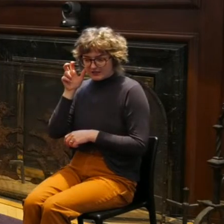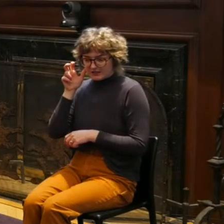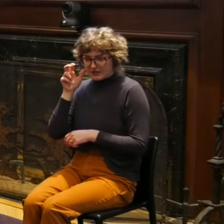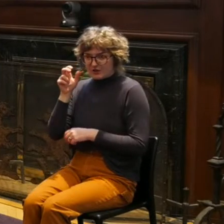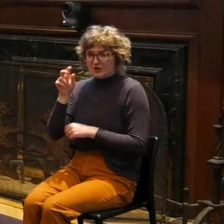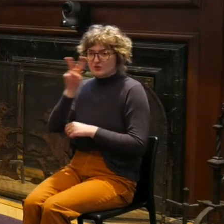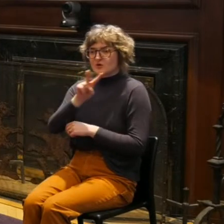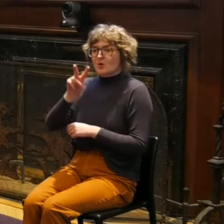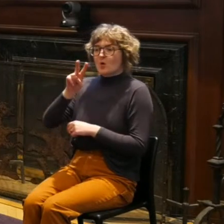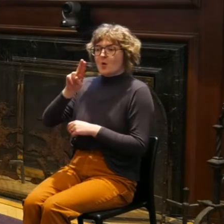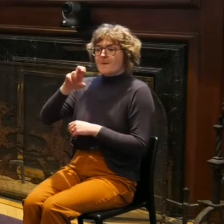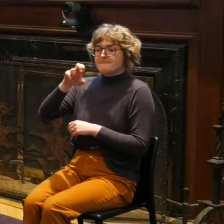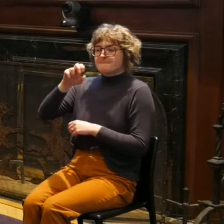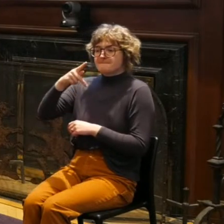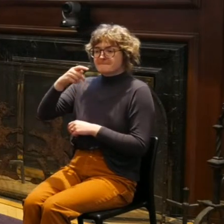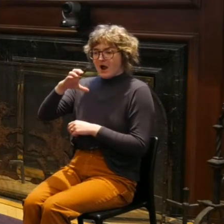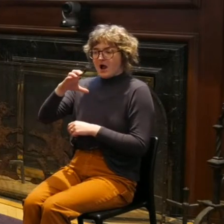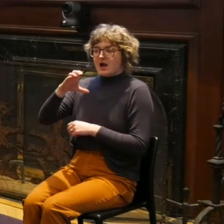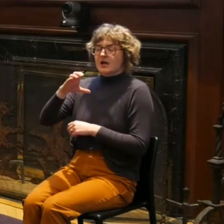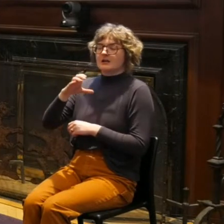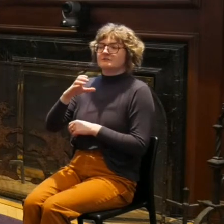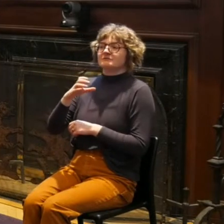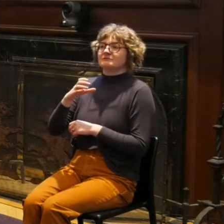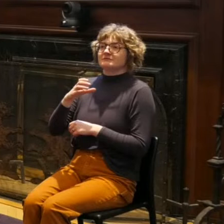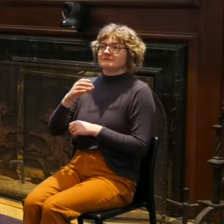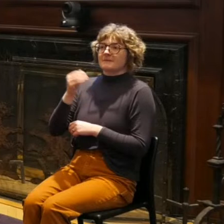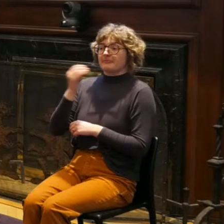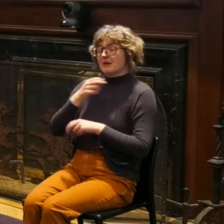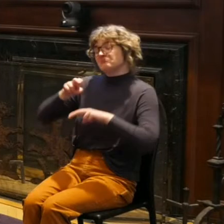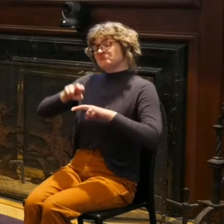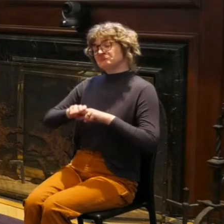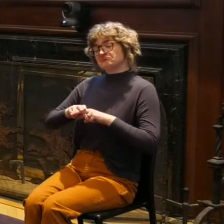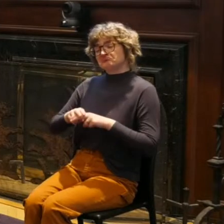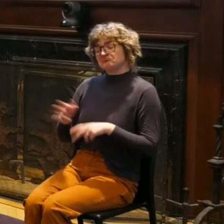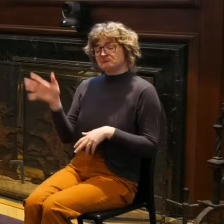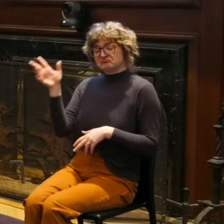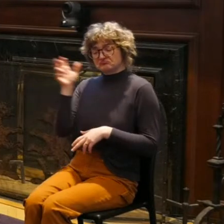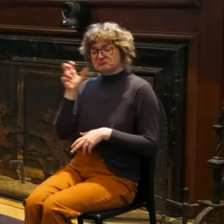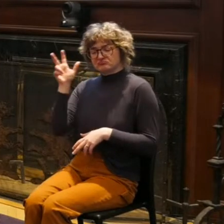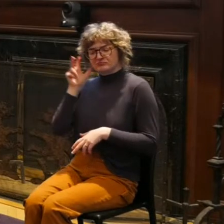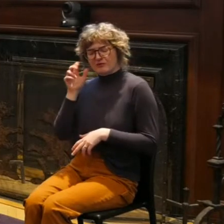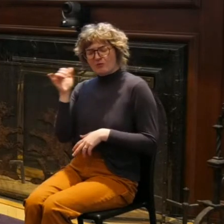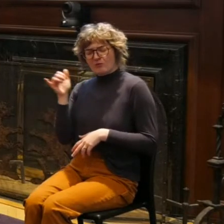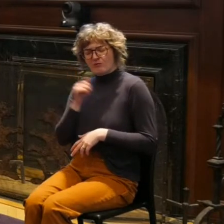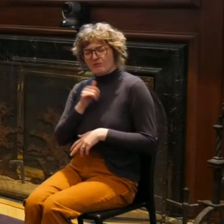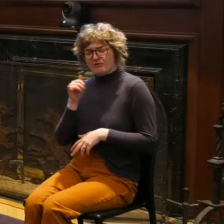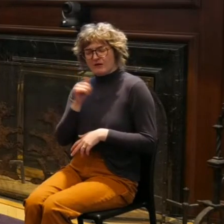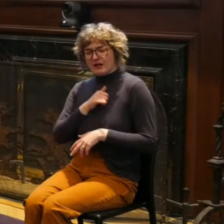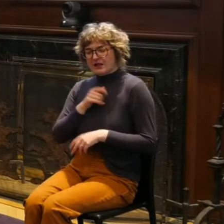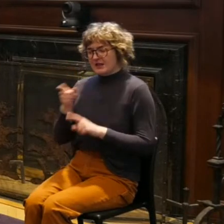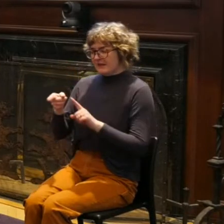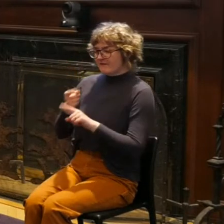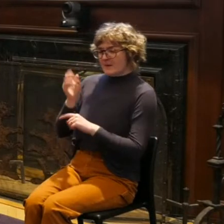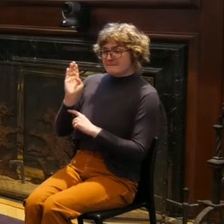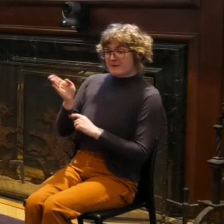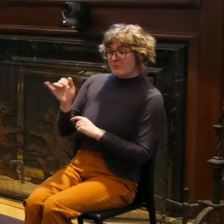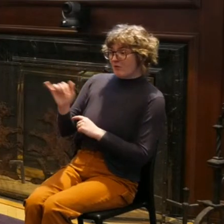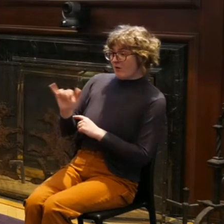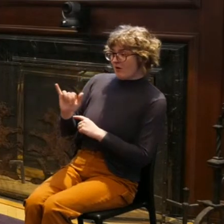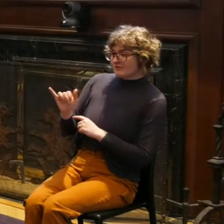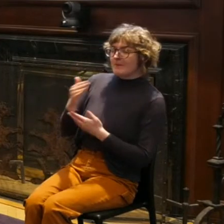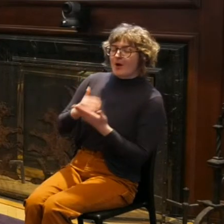to Tupac, then Mr. President, and I'm just sitting here like, damn, you know, because he from Baltimore too,